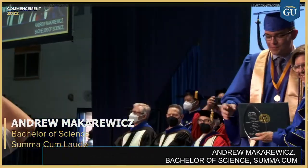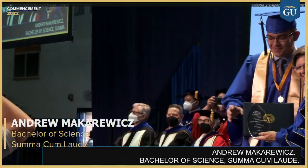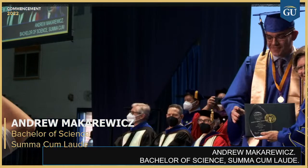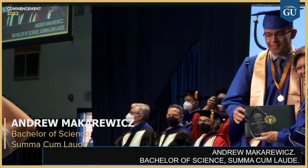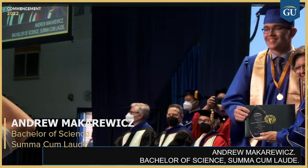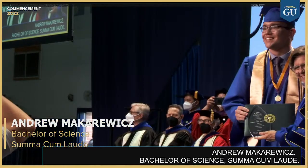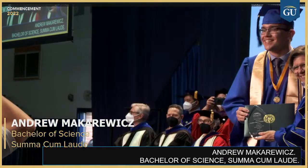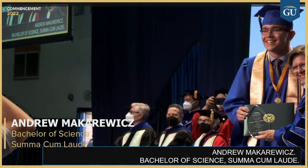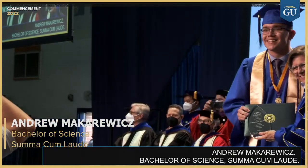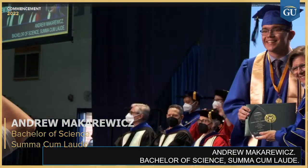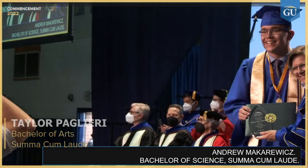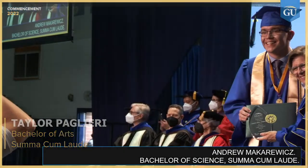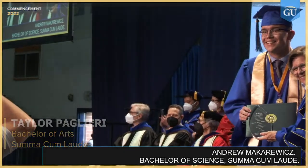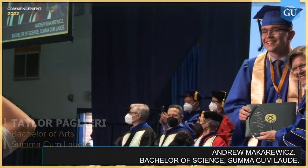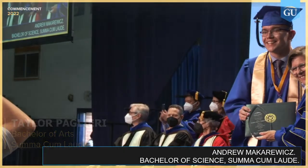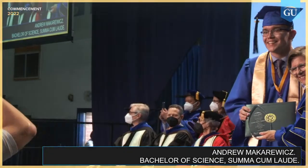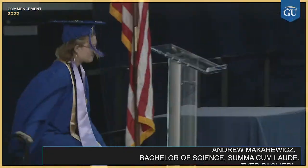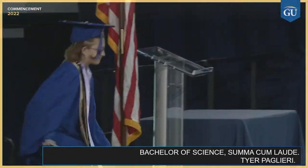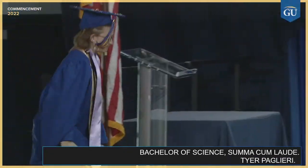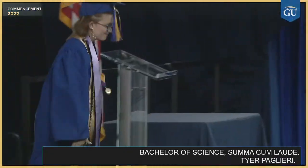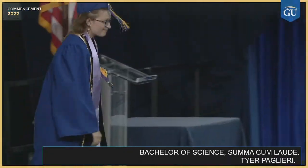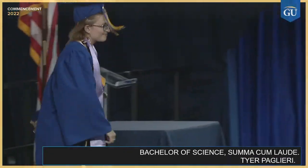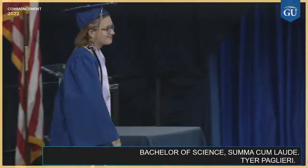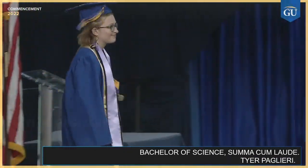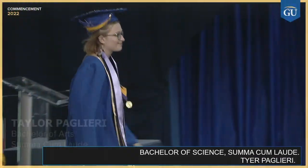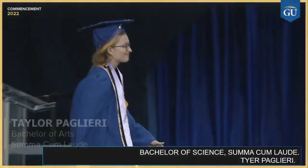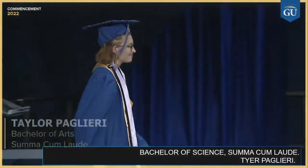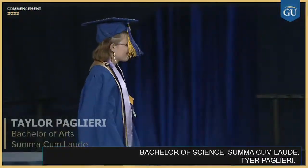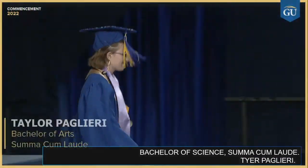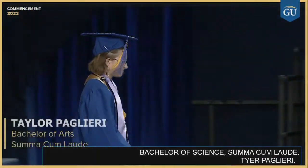Taylor Paglieri, Bachelor of Arts, summa cum laude.